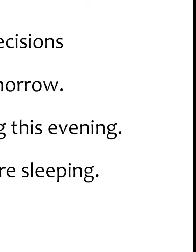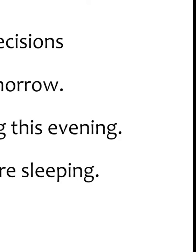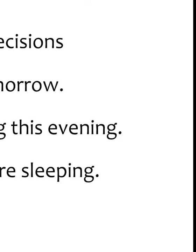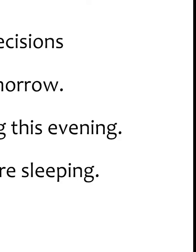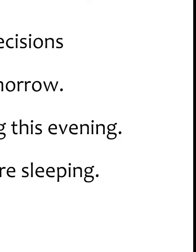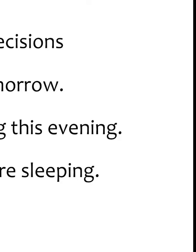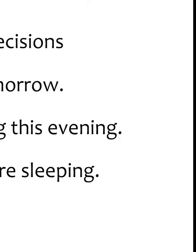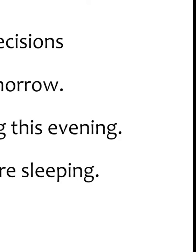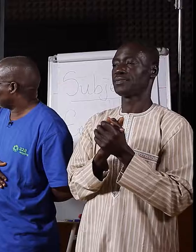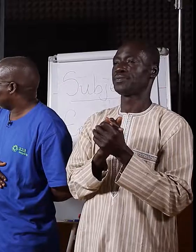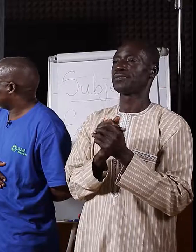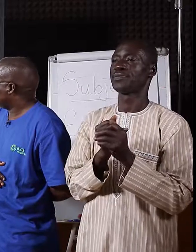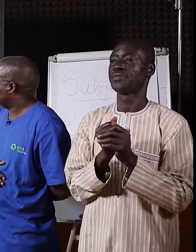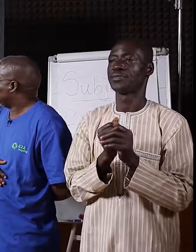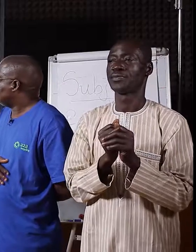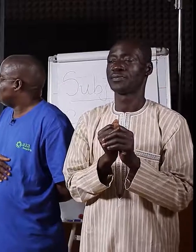sleeping.